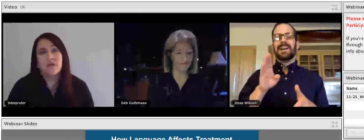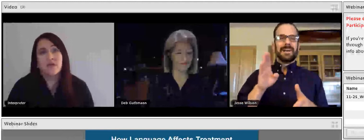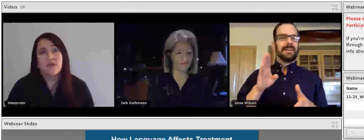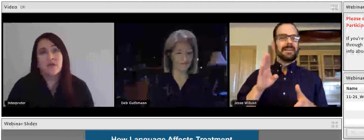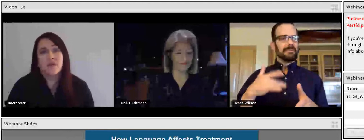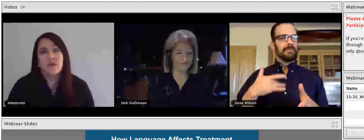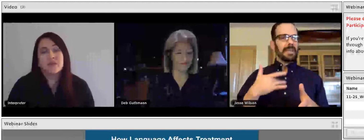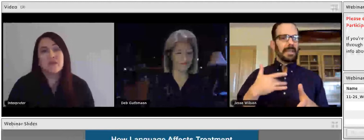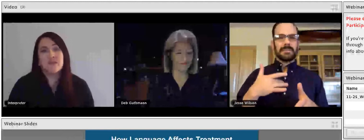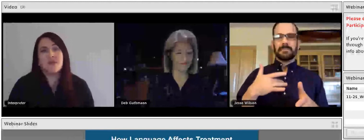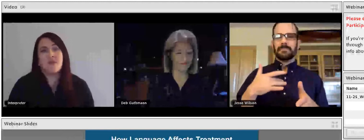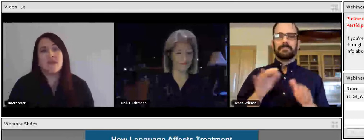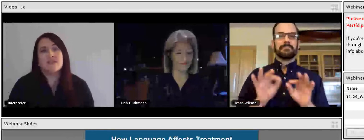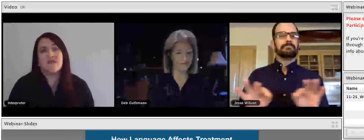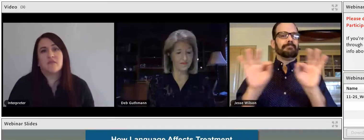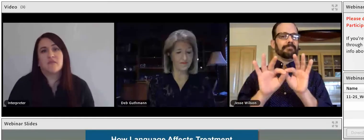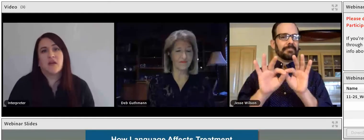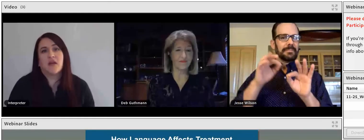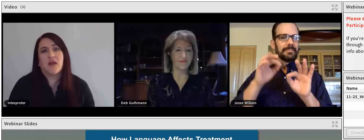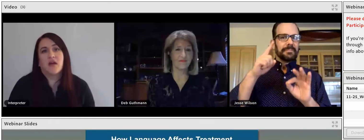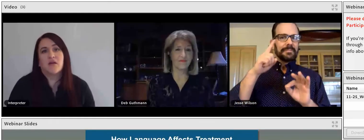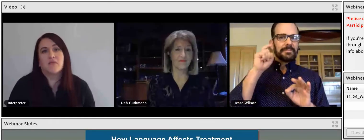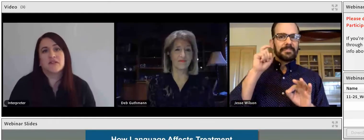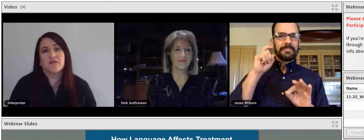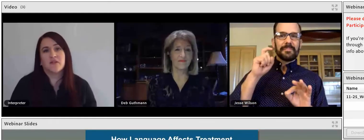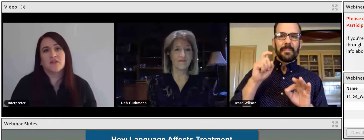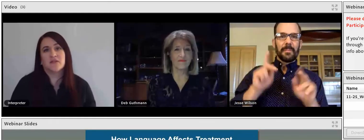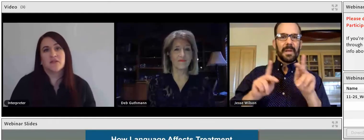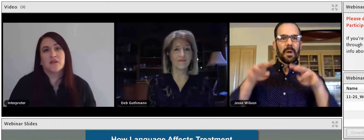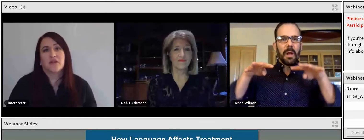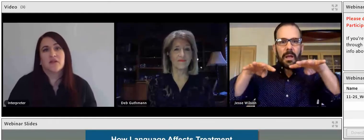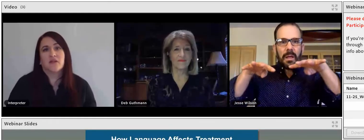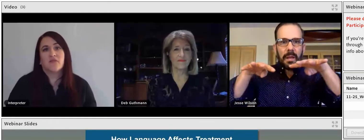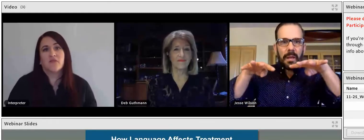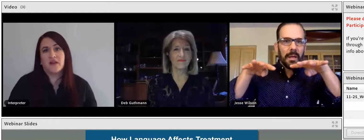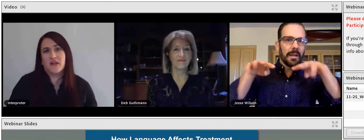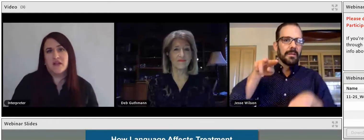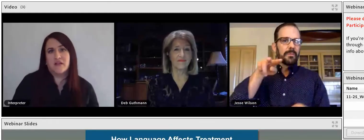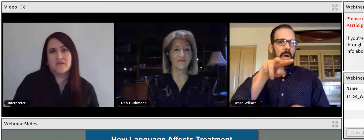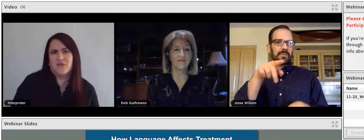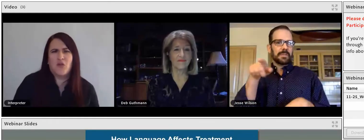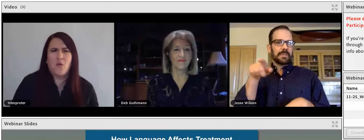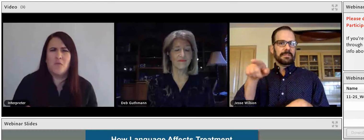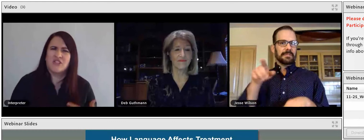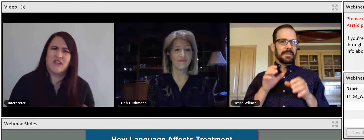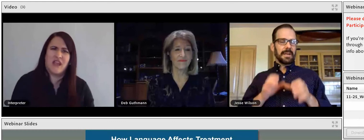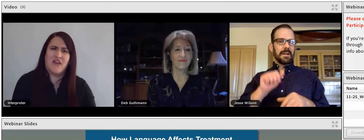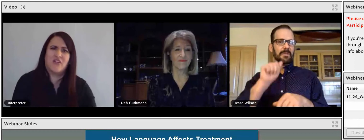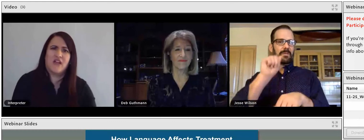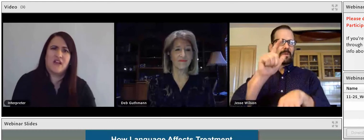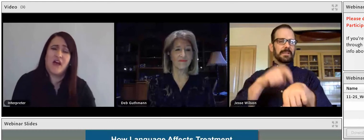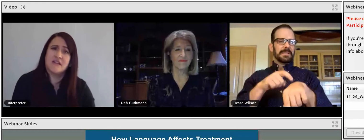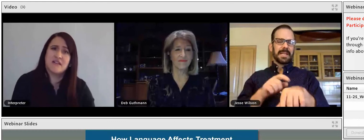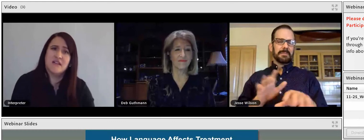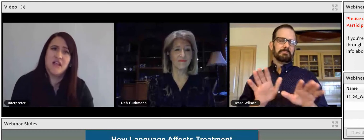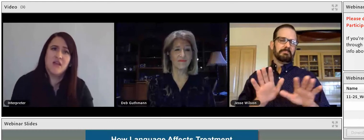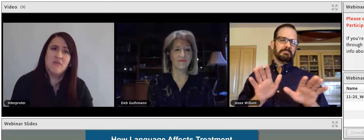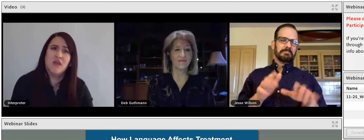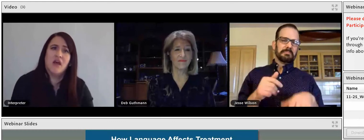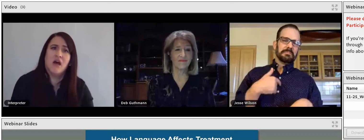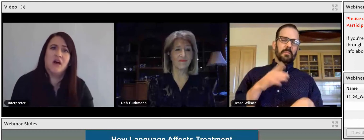So sometimes that can make a deaf person feel very, much like they have a